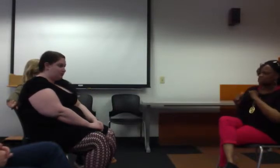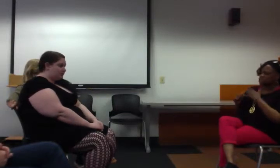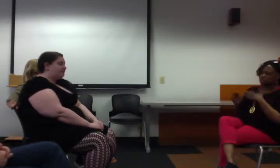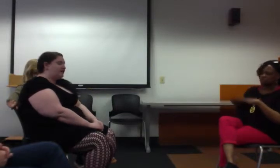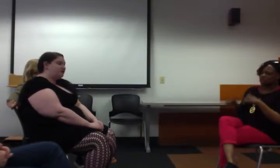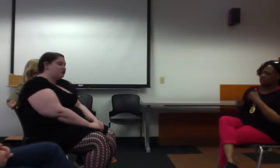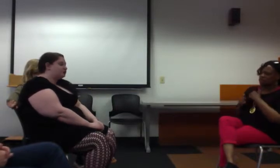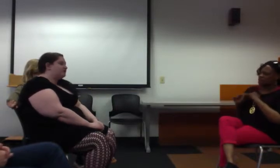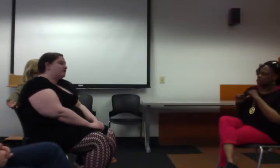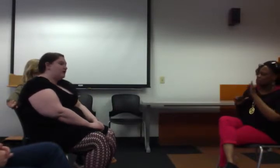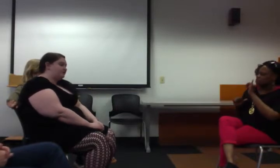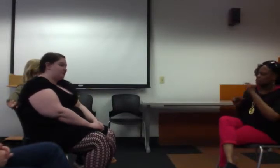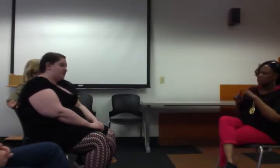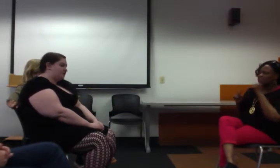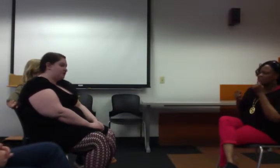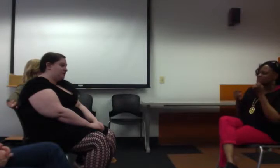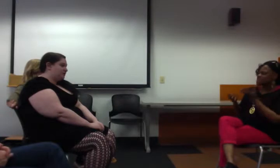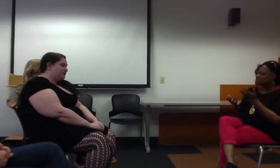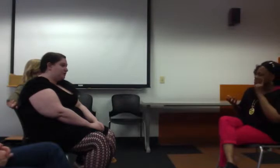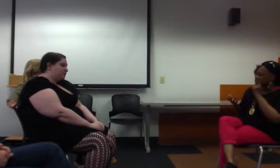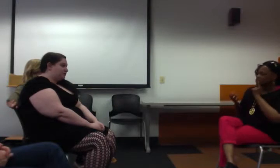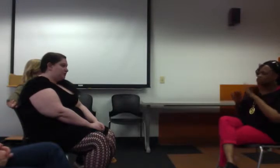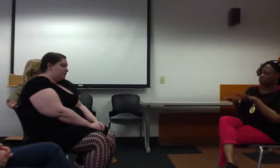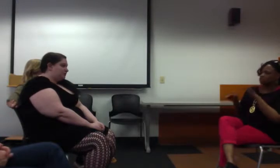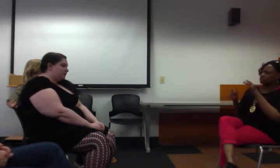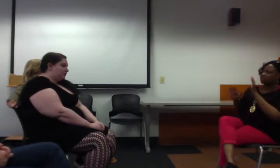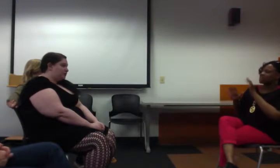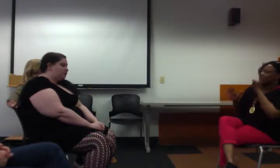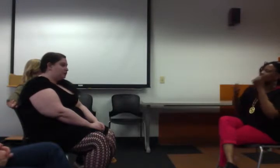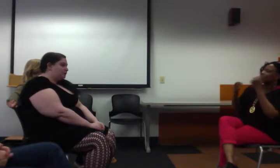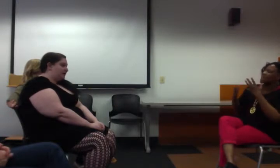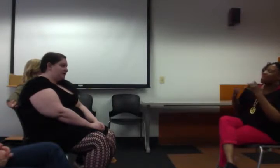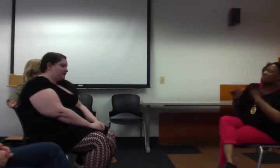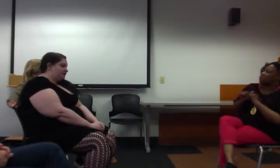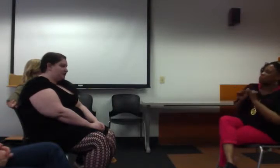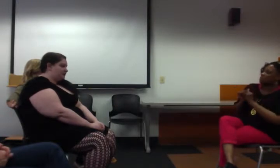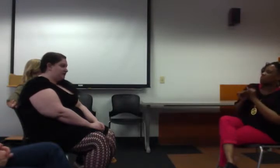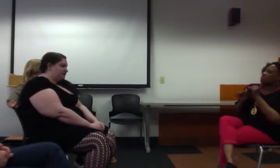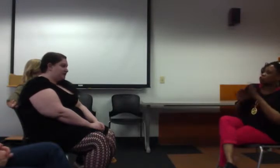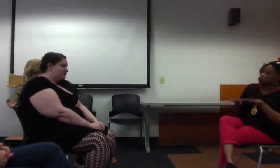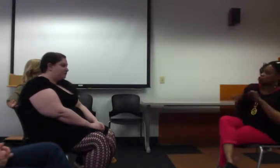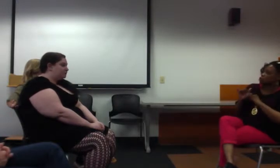My 4 children love theater also. There's so many deaf children. Wait,